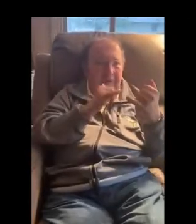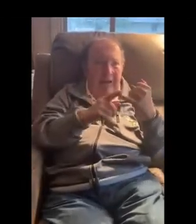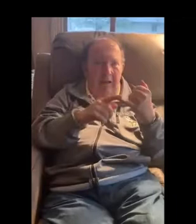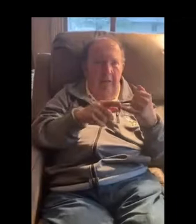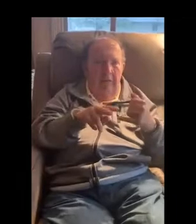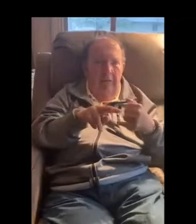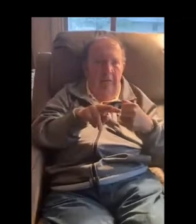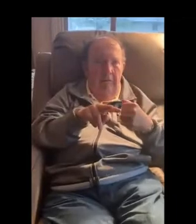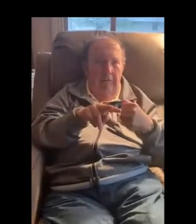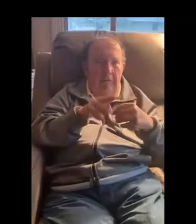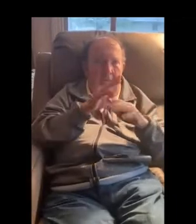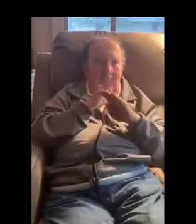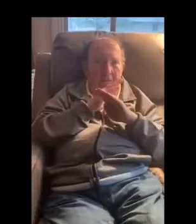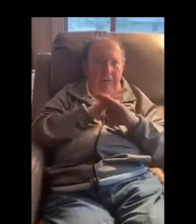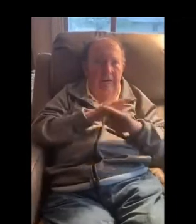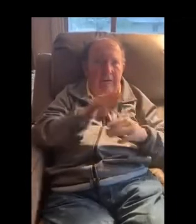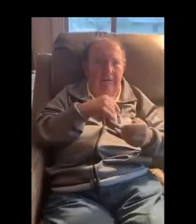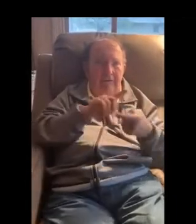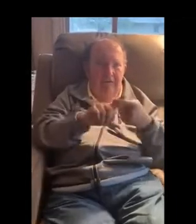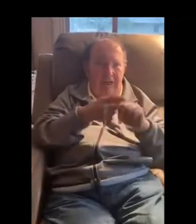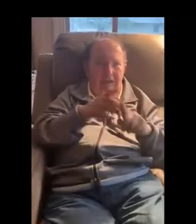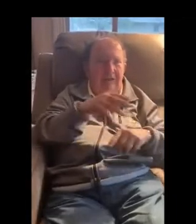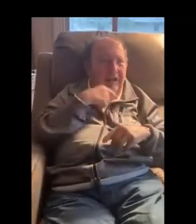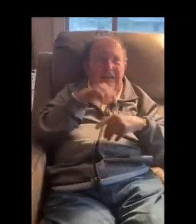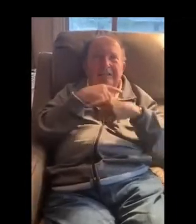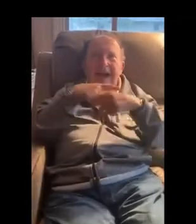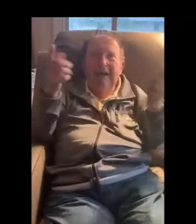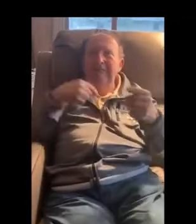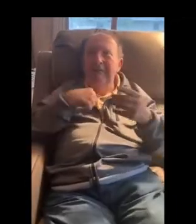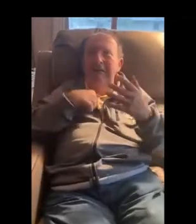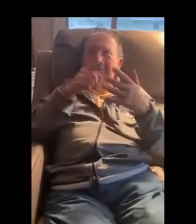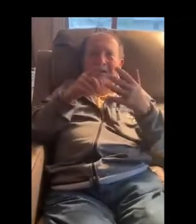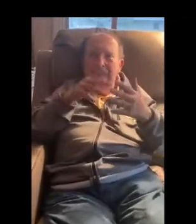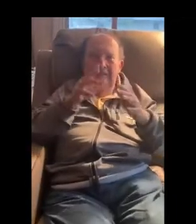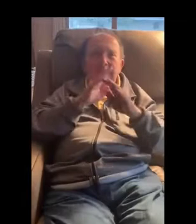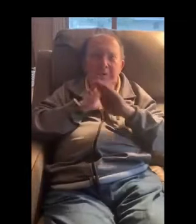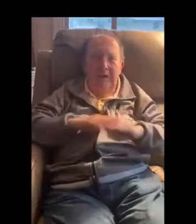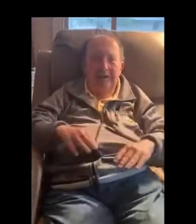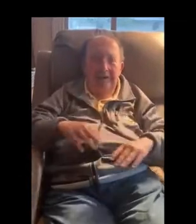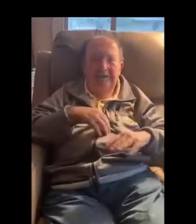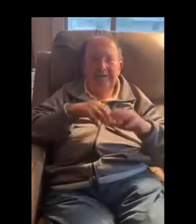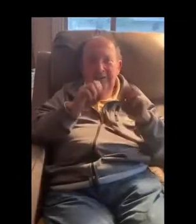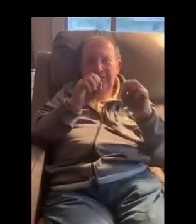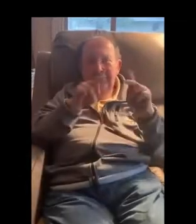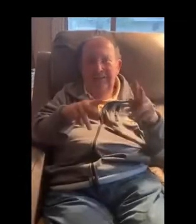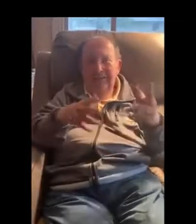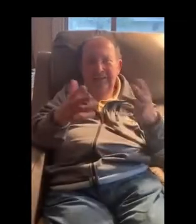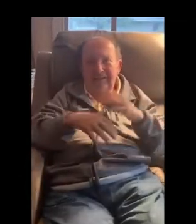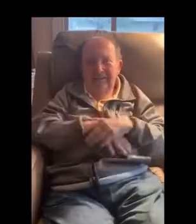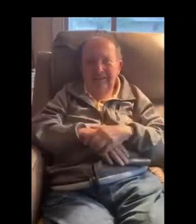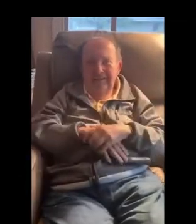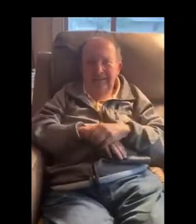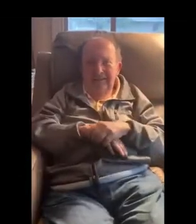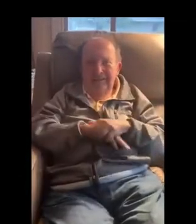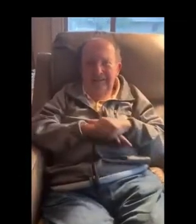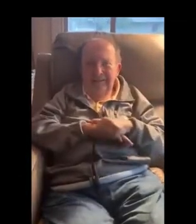And then we were both freshmen then. And then he was quiet. You don't tell me you're a junior.